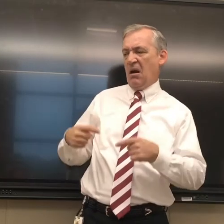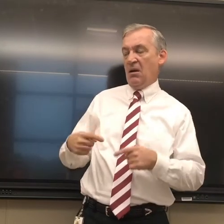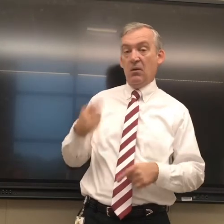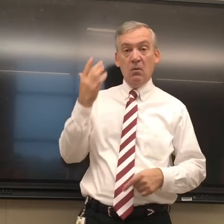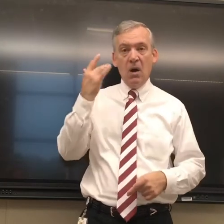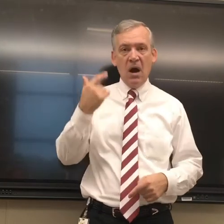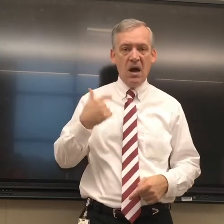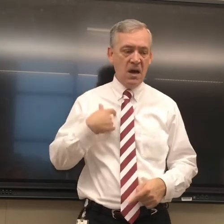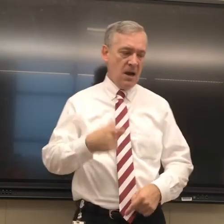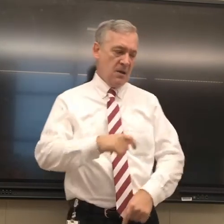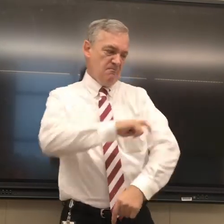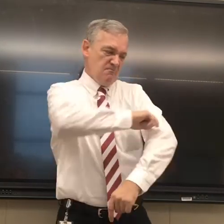him awake.